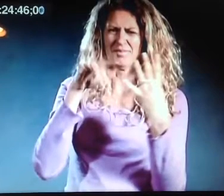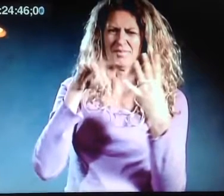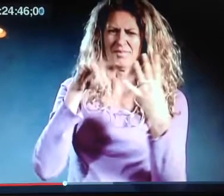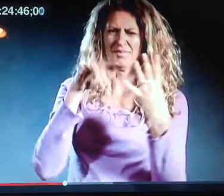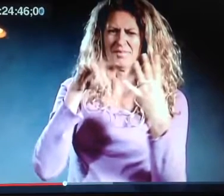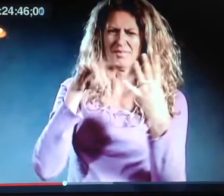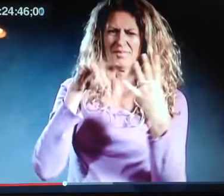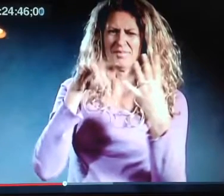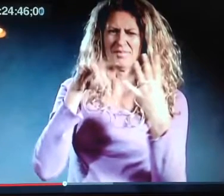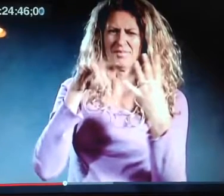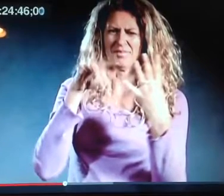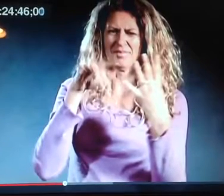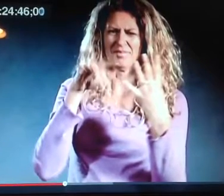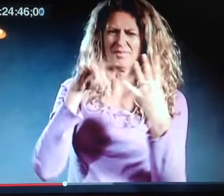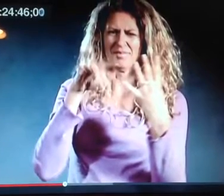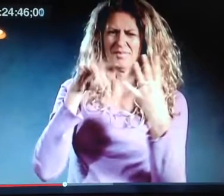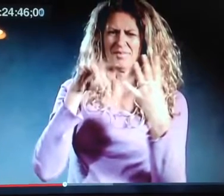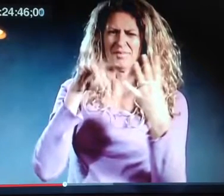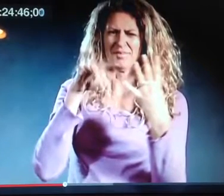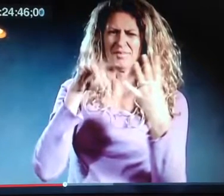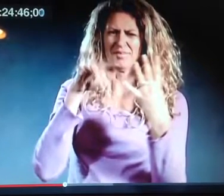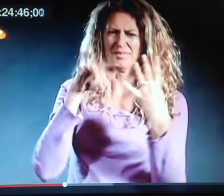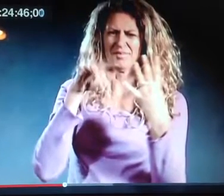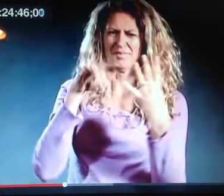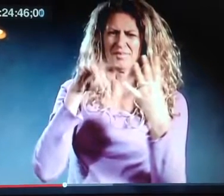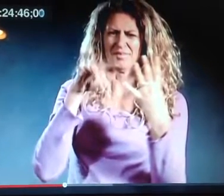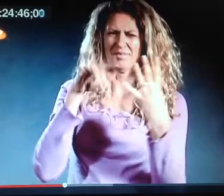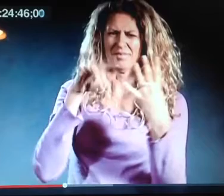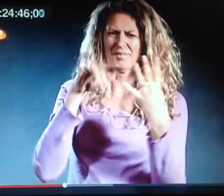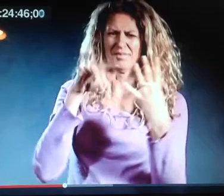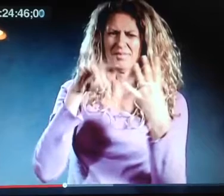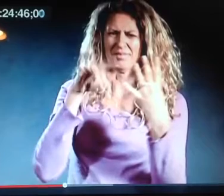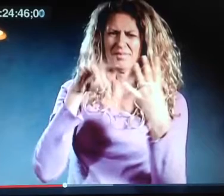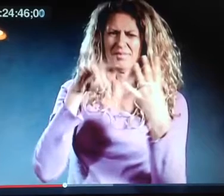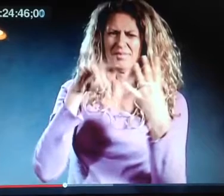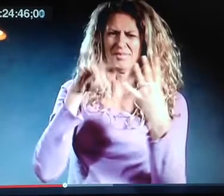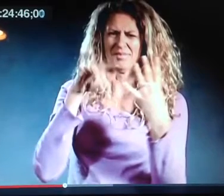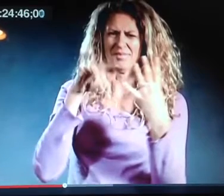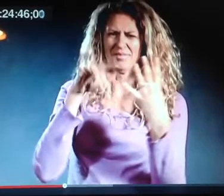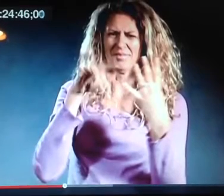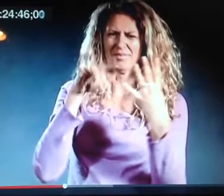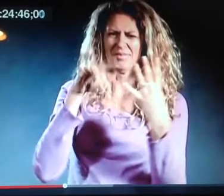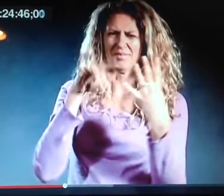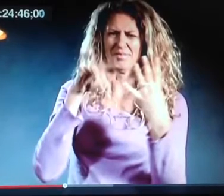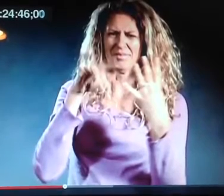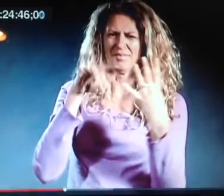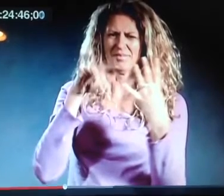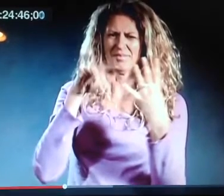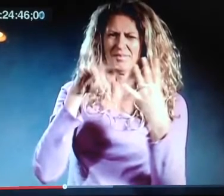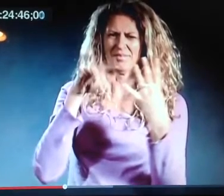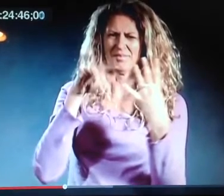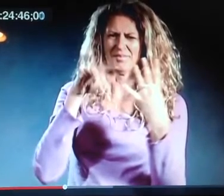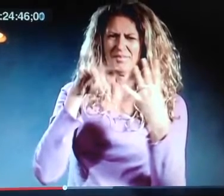spinach. Third would be peppers. And the fourth is, I can't seem to remember. Oh yeah, squash.